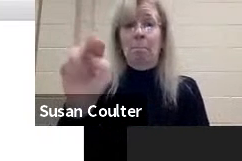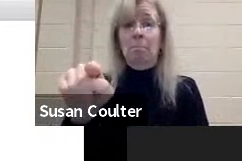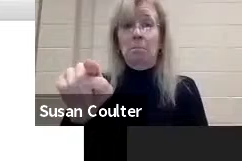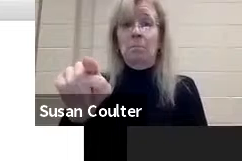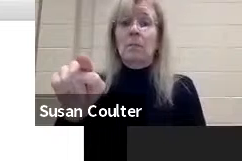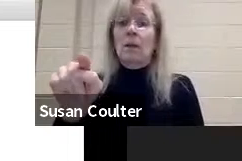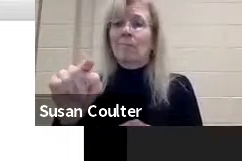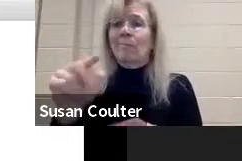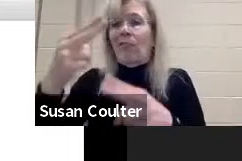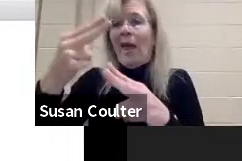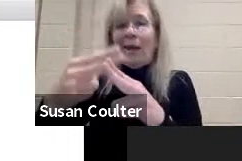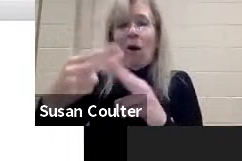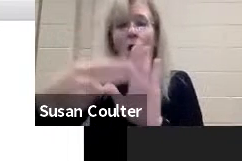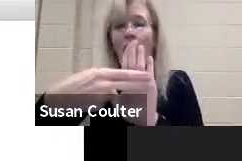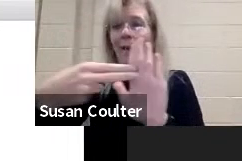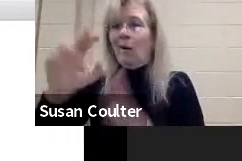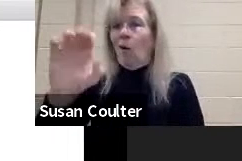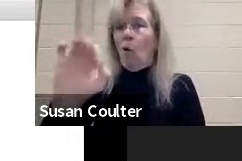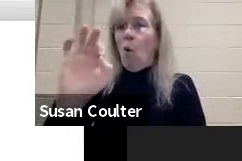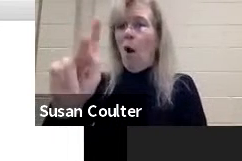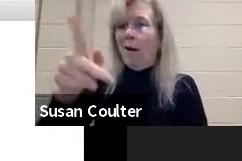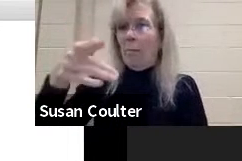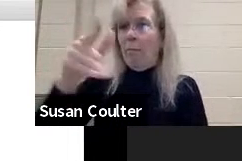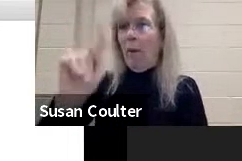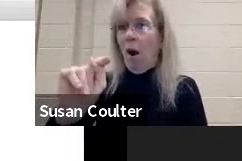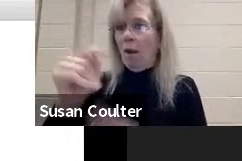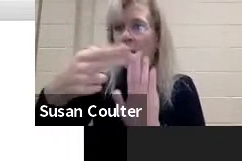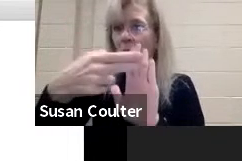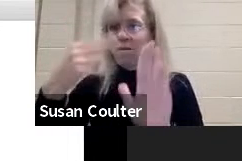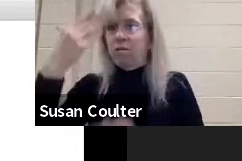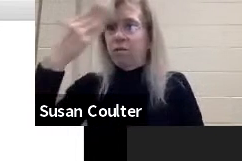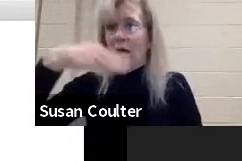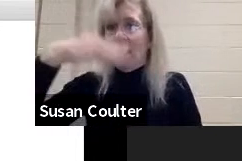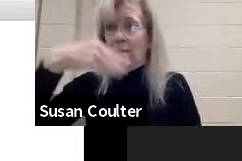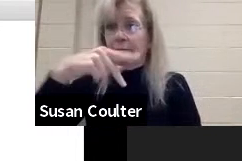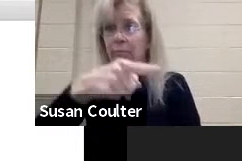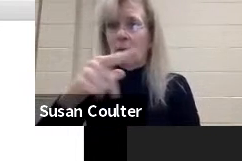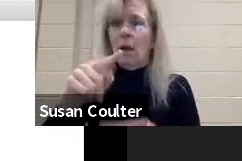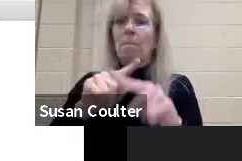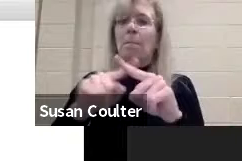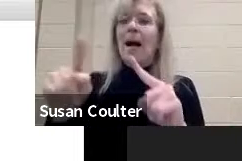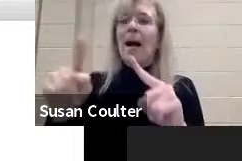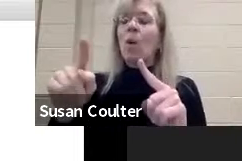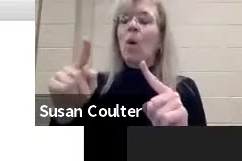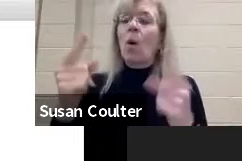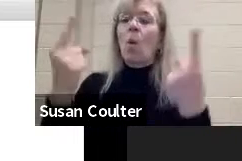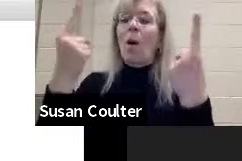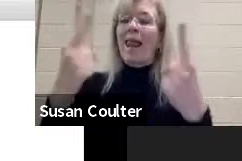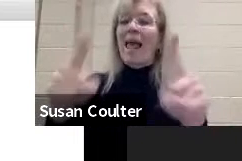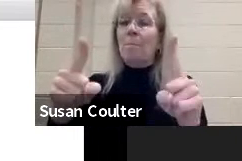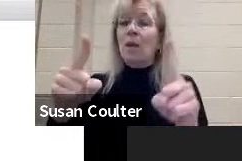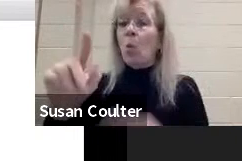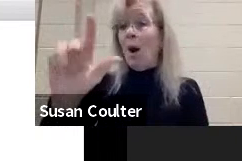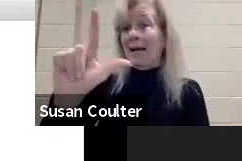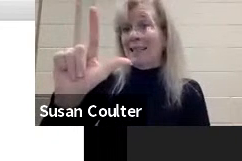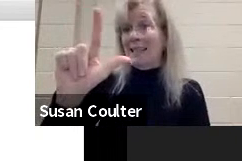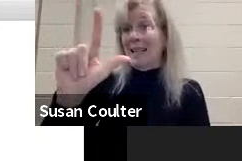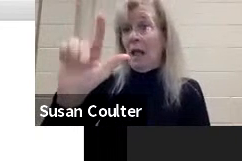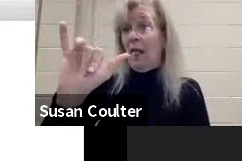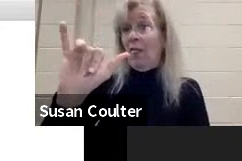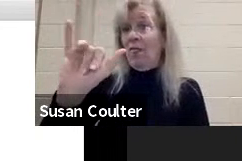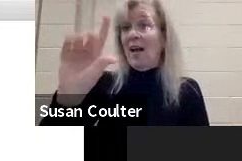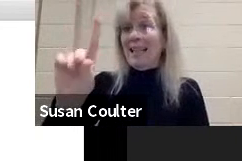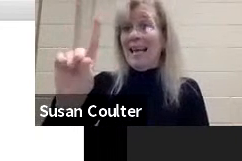Sunbeam. They call it crock pot on the front. But what happened